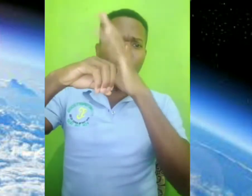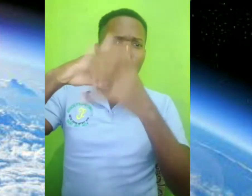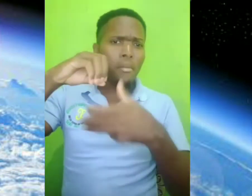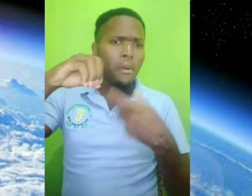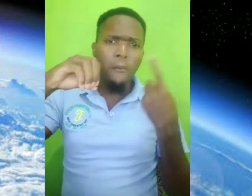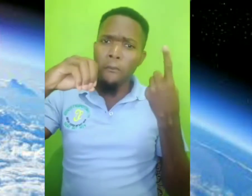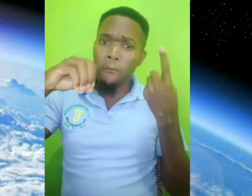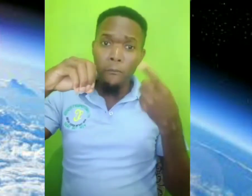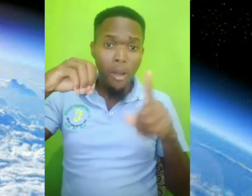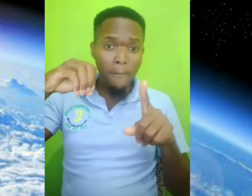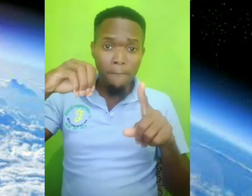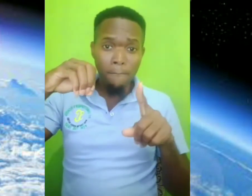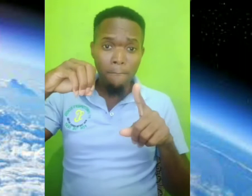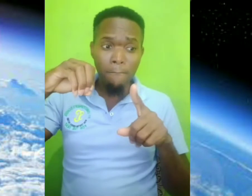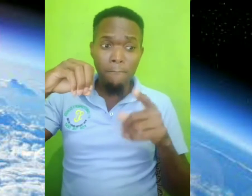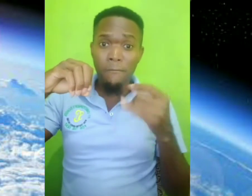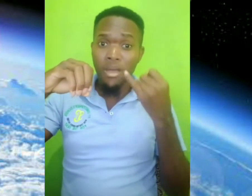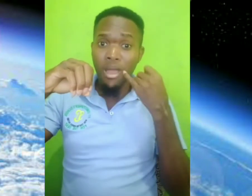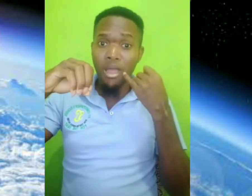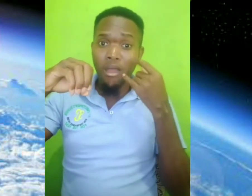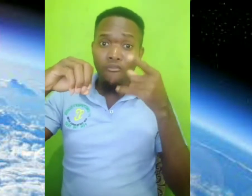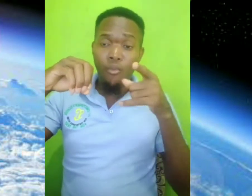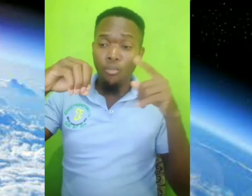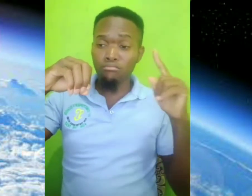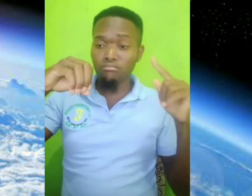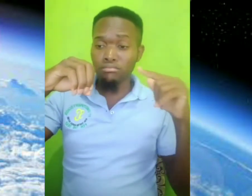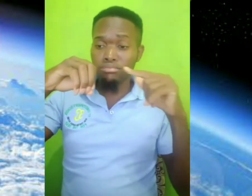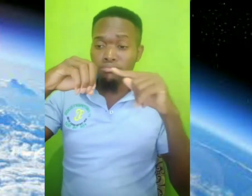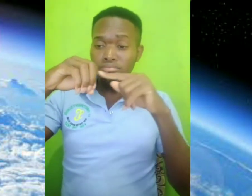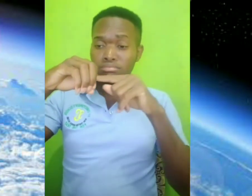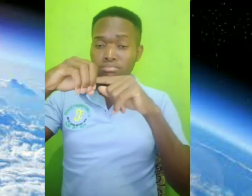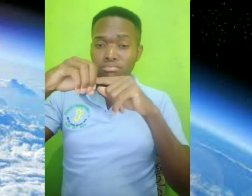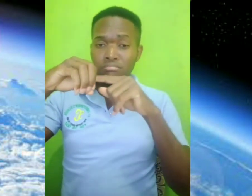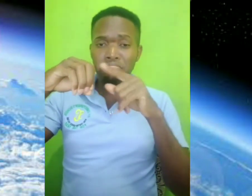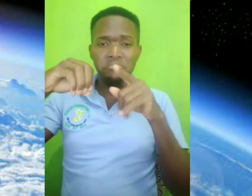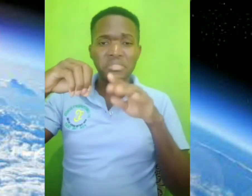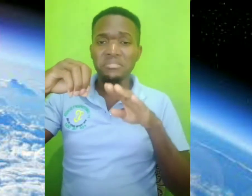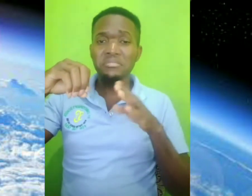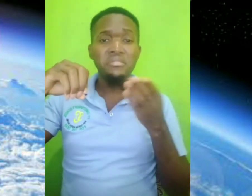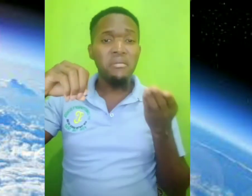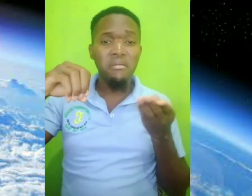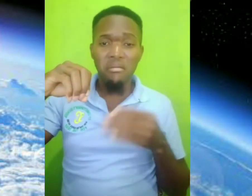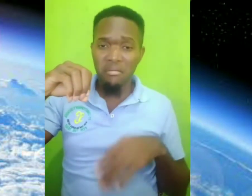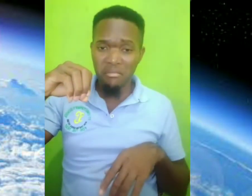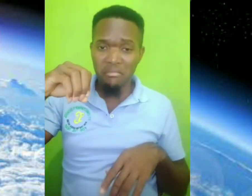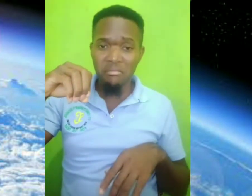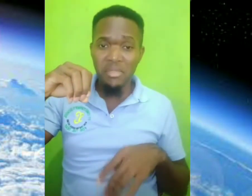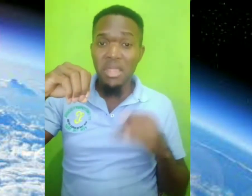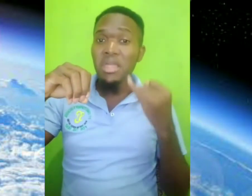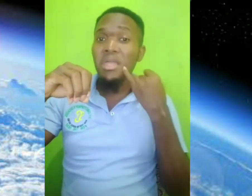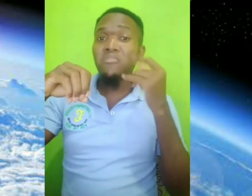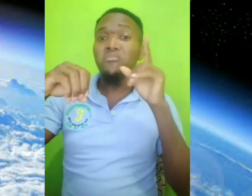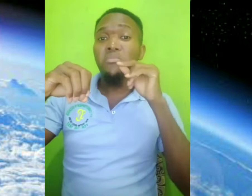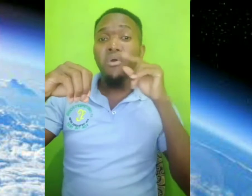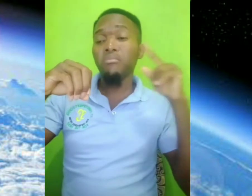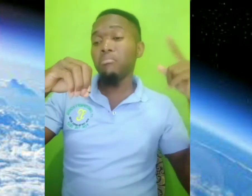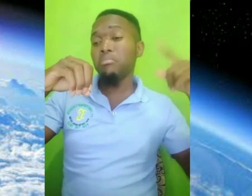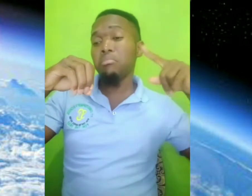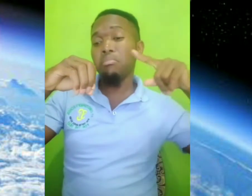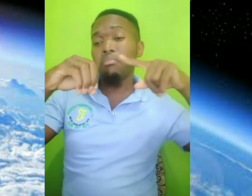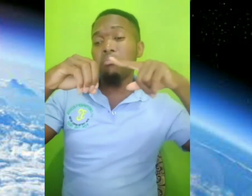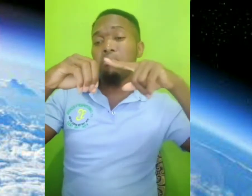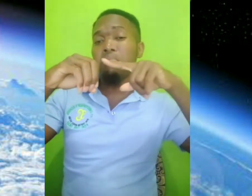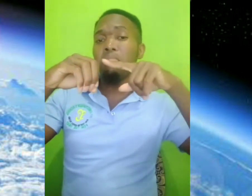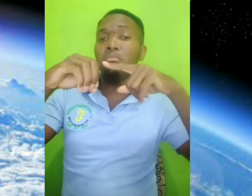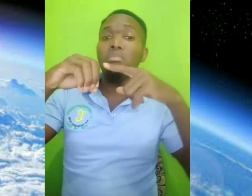no surface, nothing, what will happen? If a bird should fly, it will die.